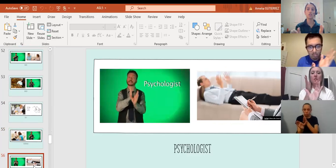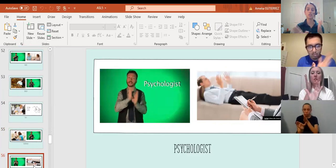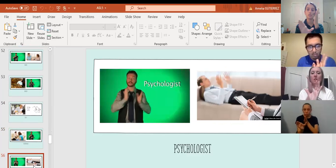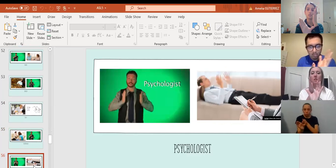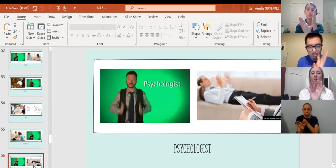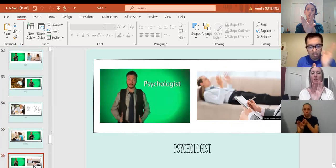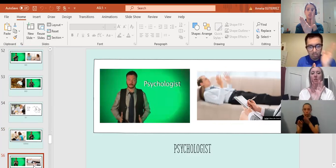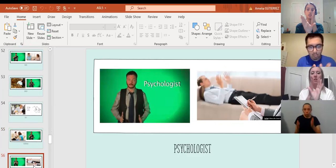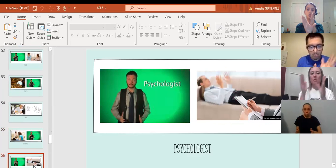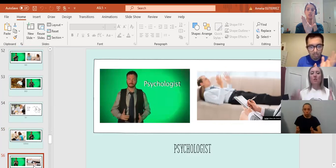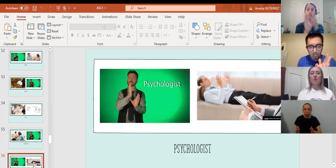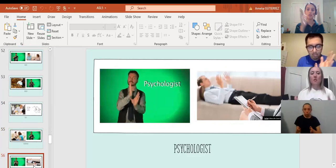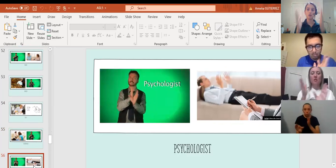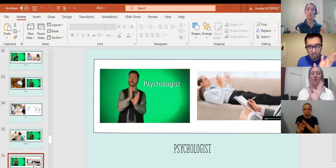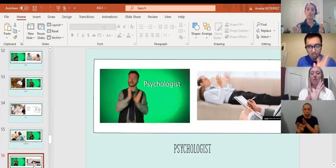Psychologist,